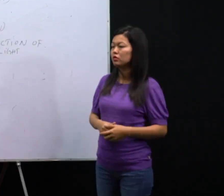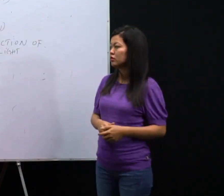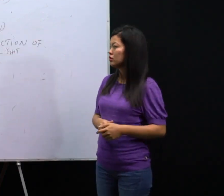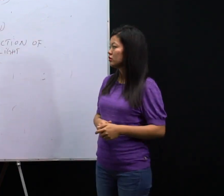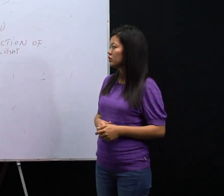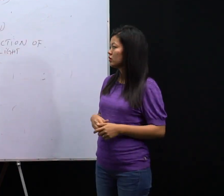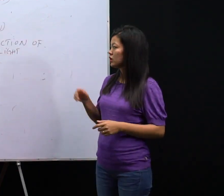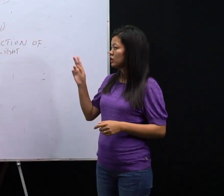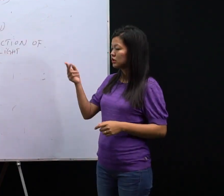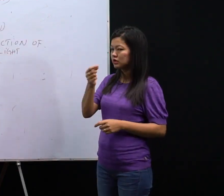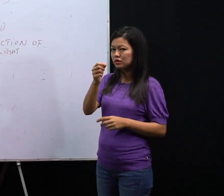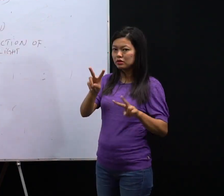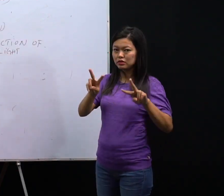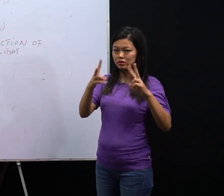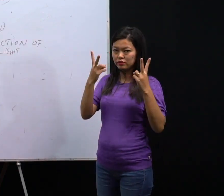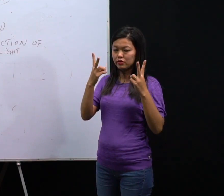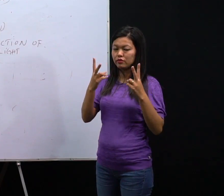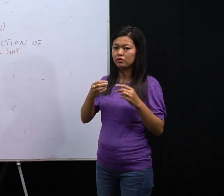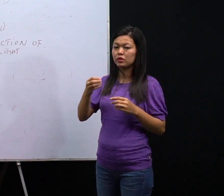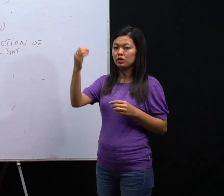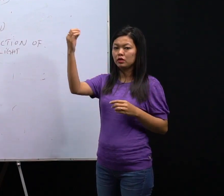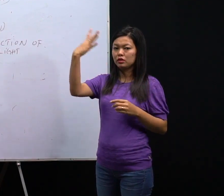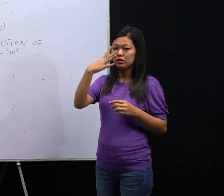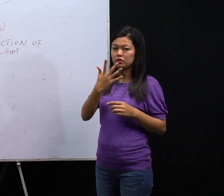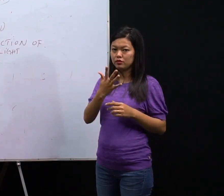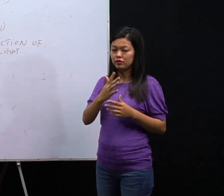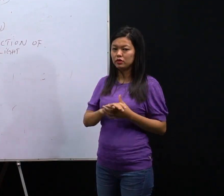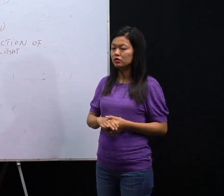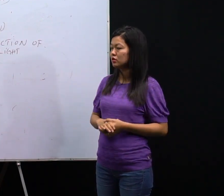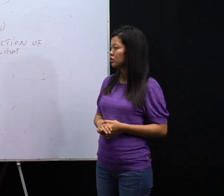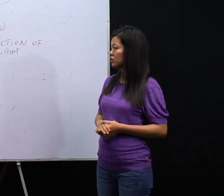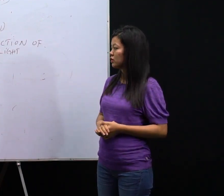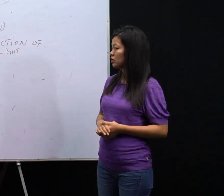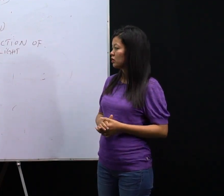light, this is different from reflection of light, okay, students? So here,